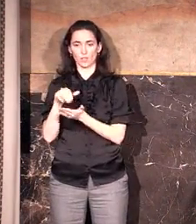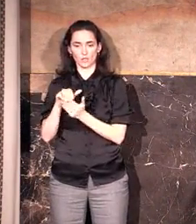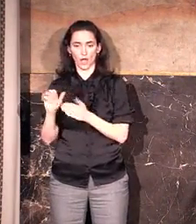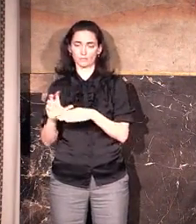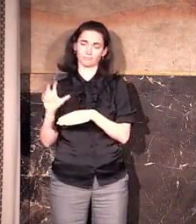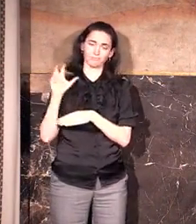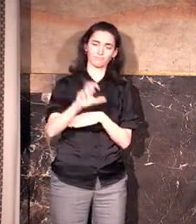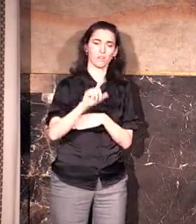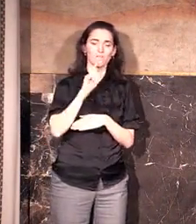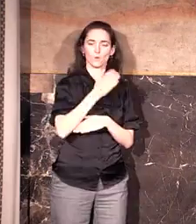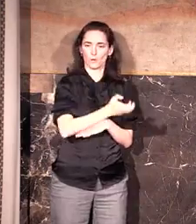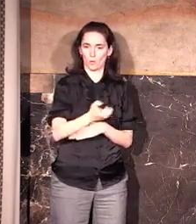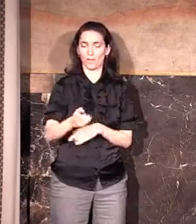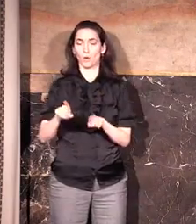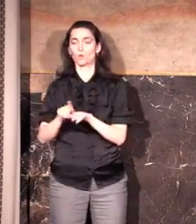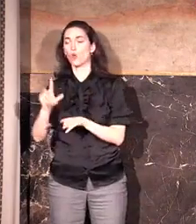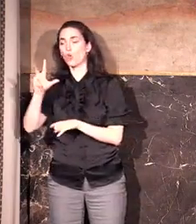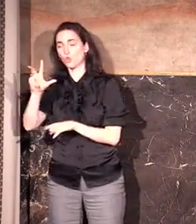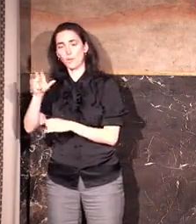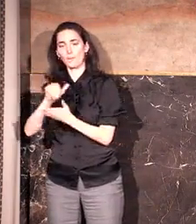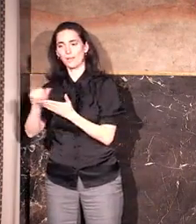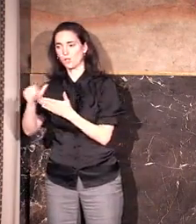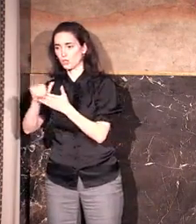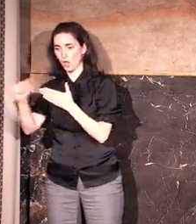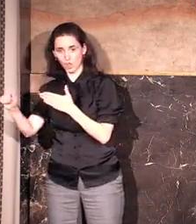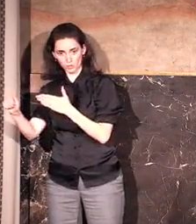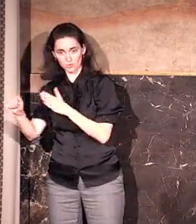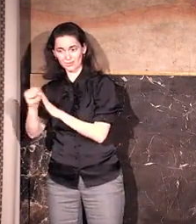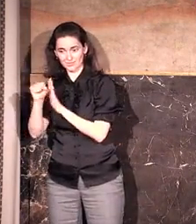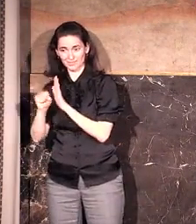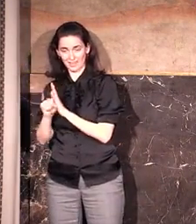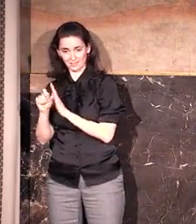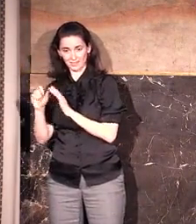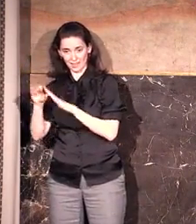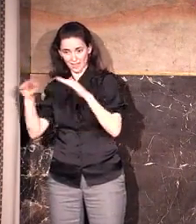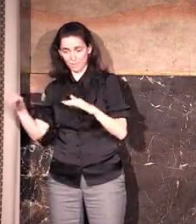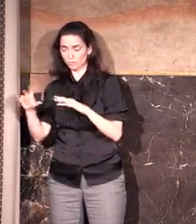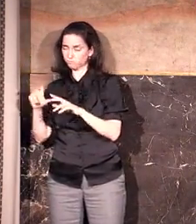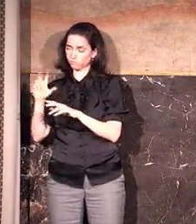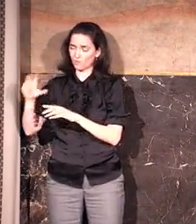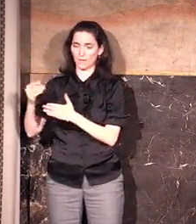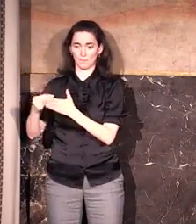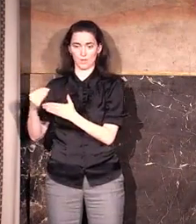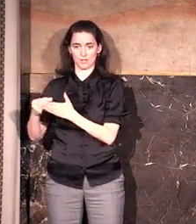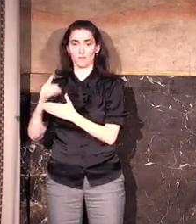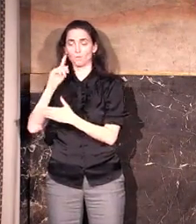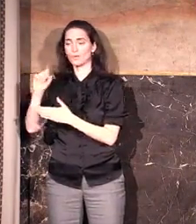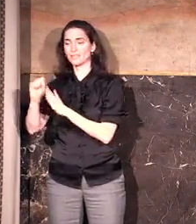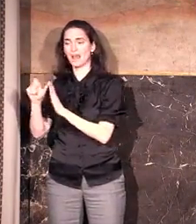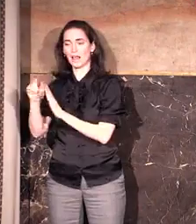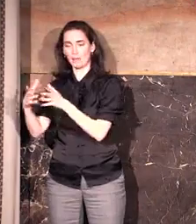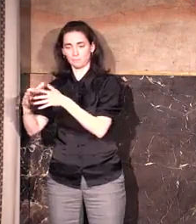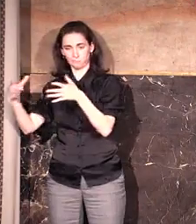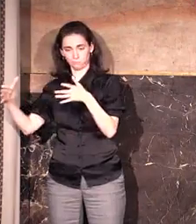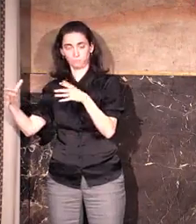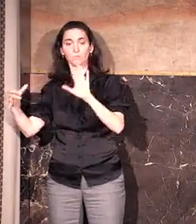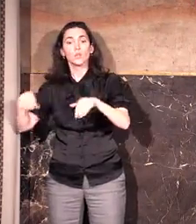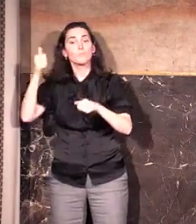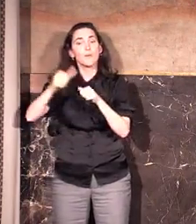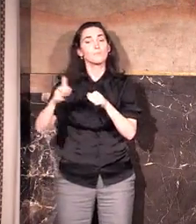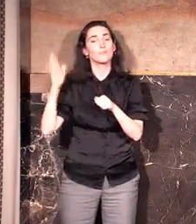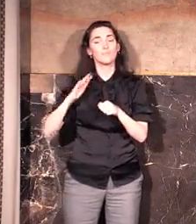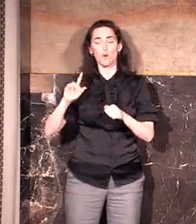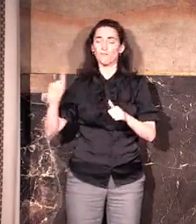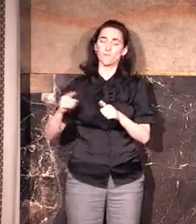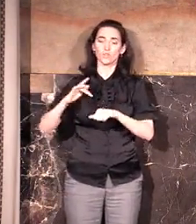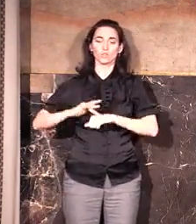in supply as a state just to augment the capacity at our state lab. And if you remember the early days of the epidemic, most testing was going on in the state lab. And